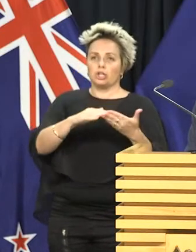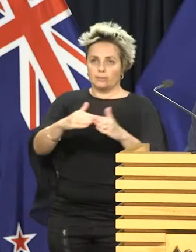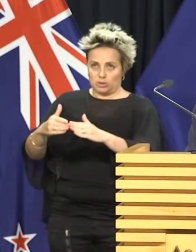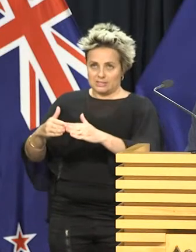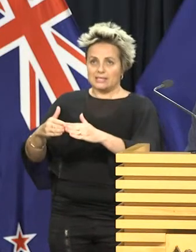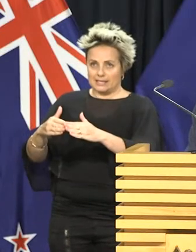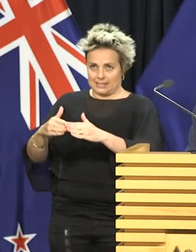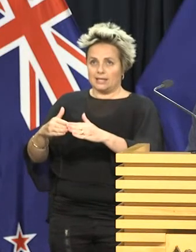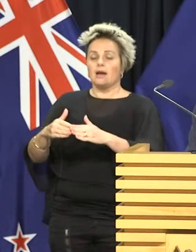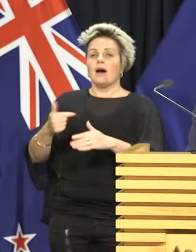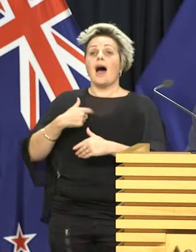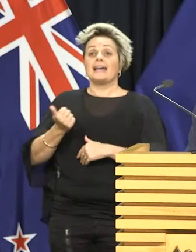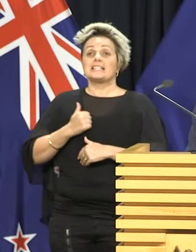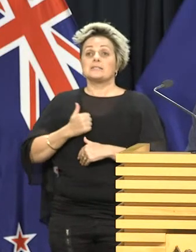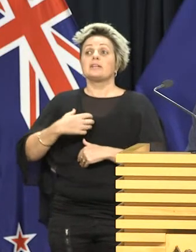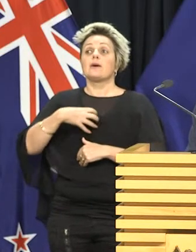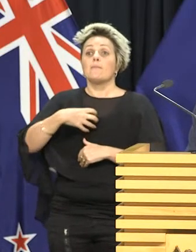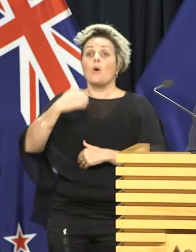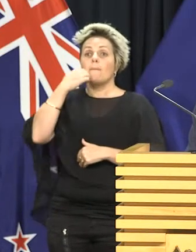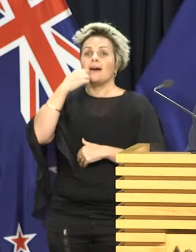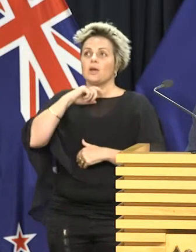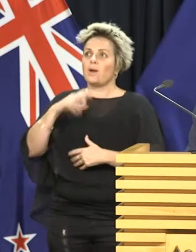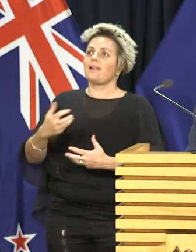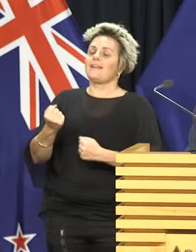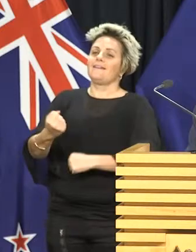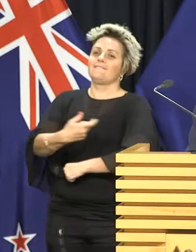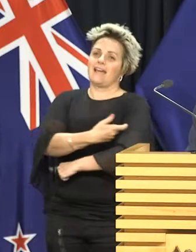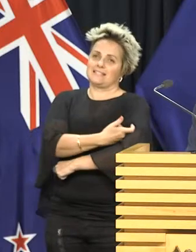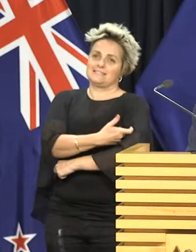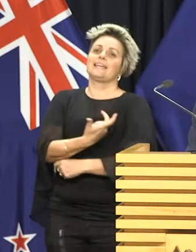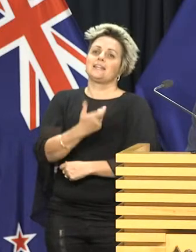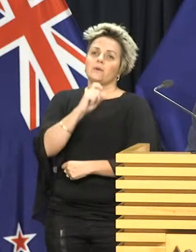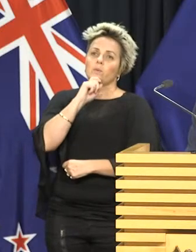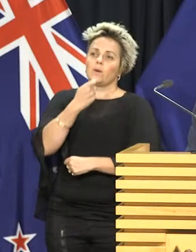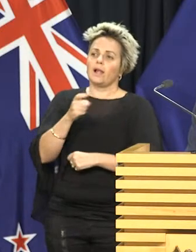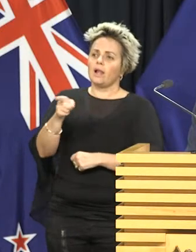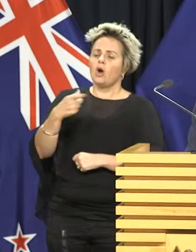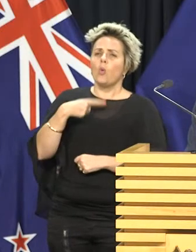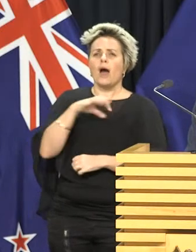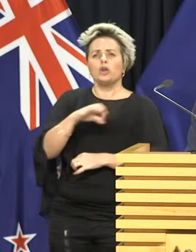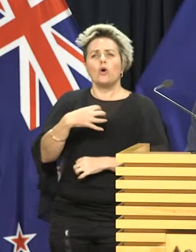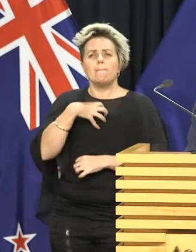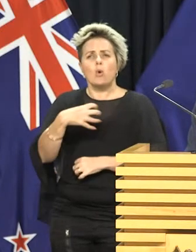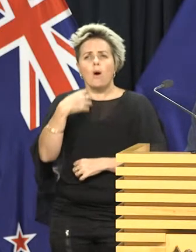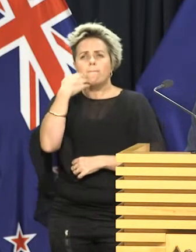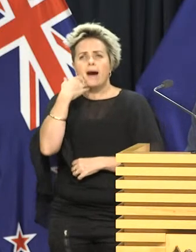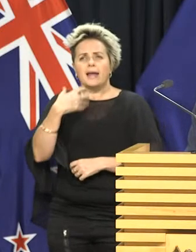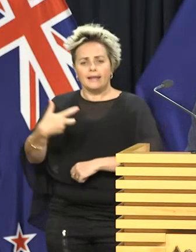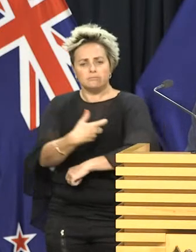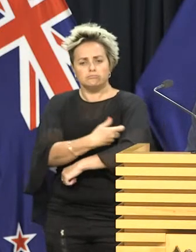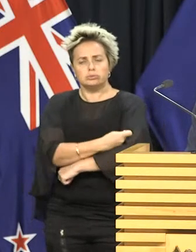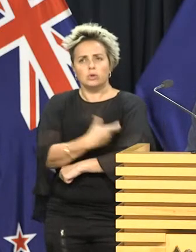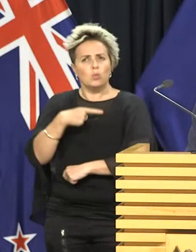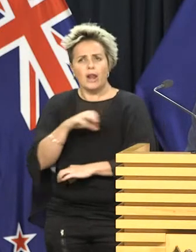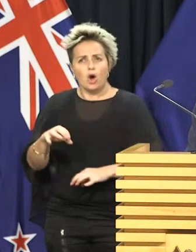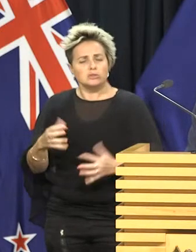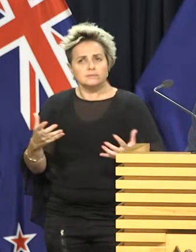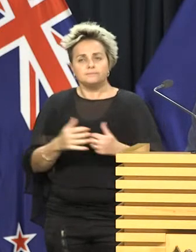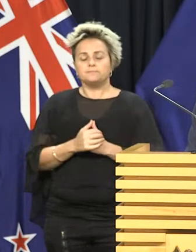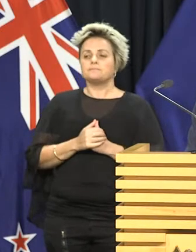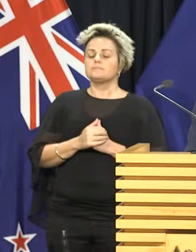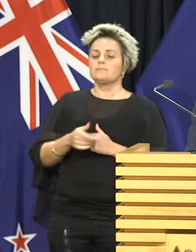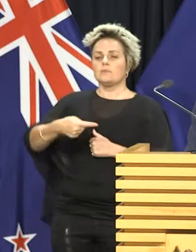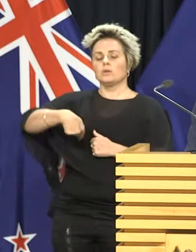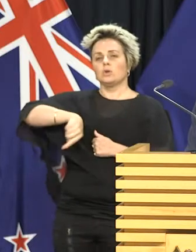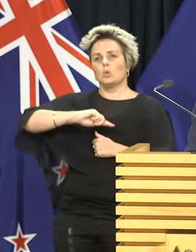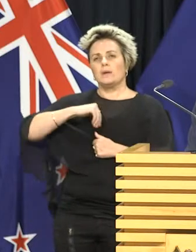those numbers to be rising significantly over the coming weeks. Why aren't there more Māori getting vaccinated then? Well, look, first and foremost,